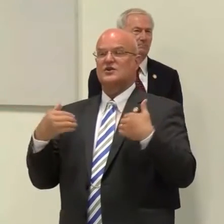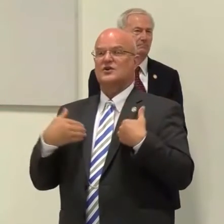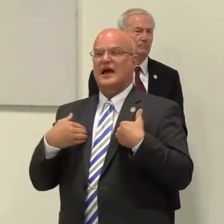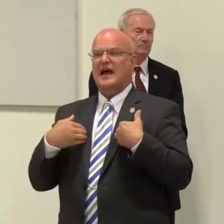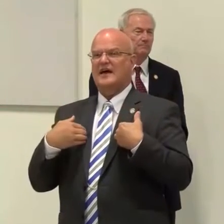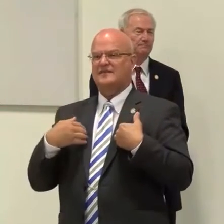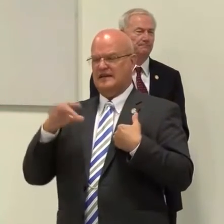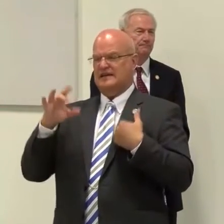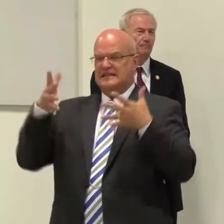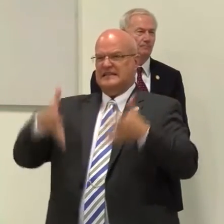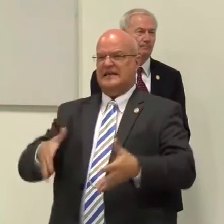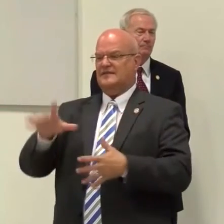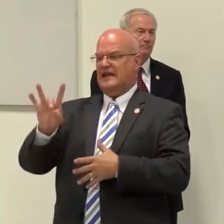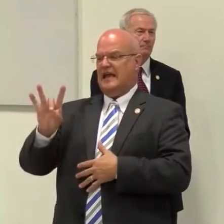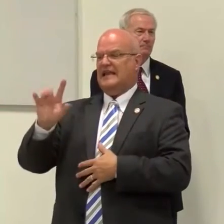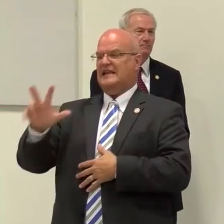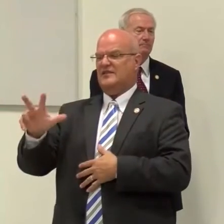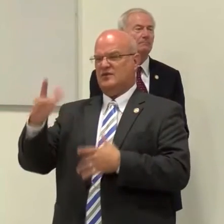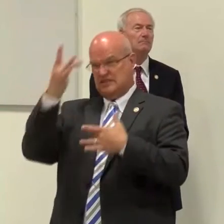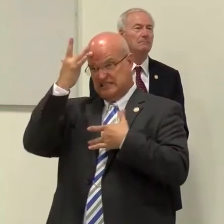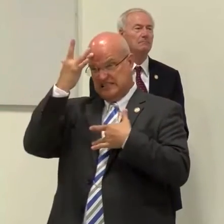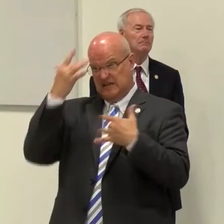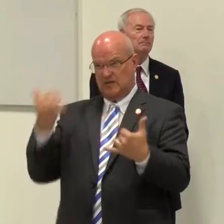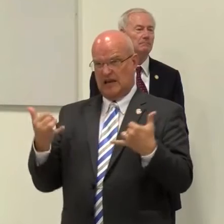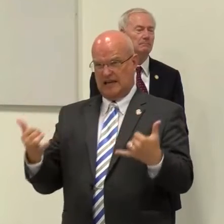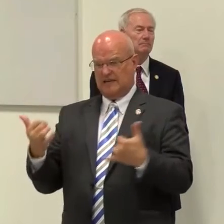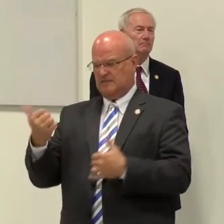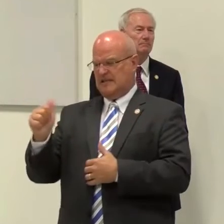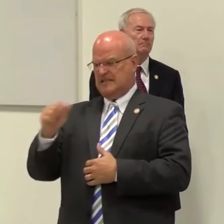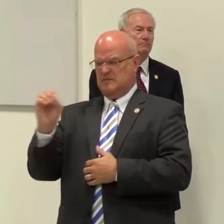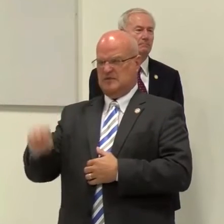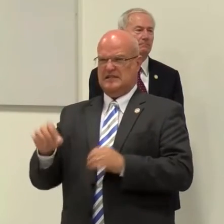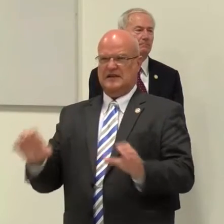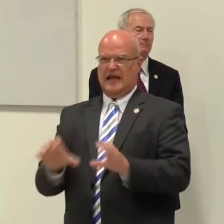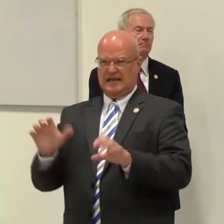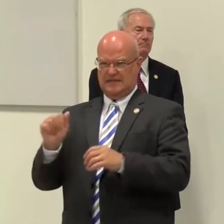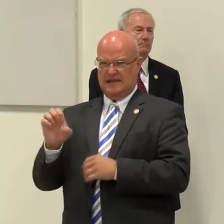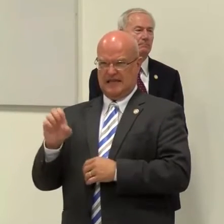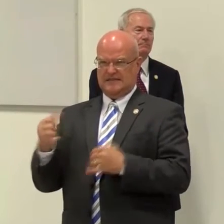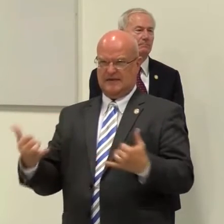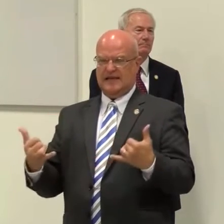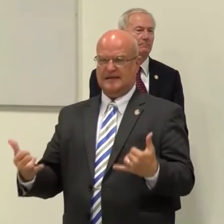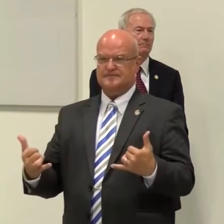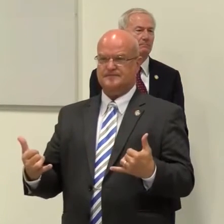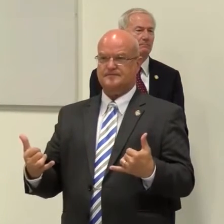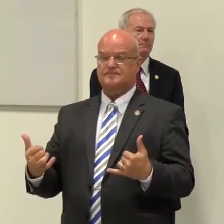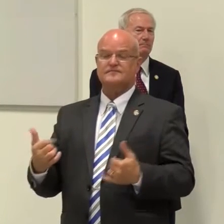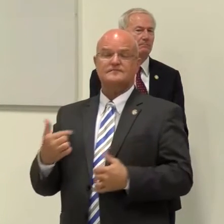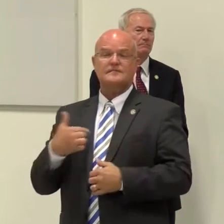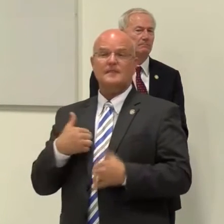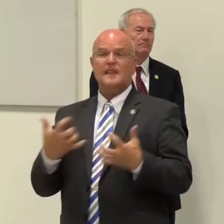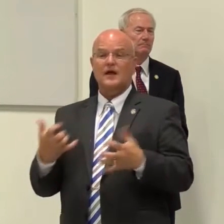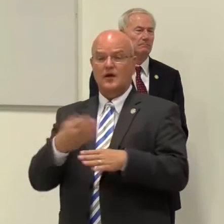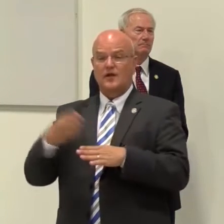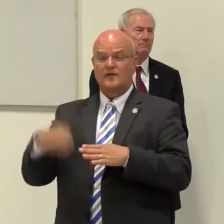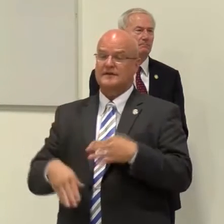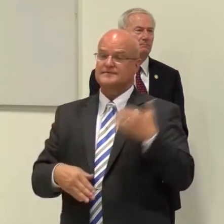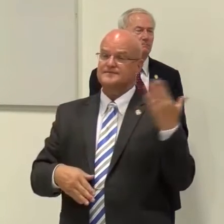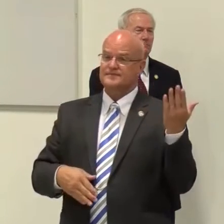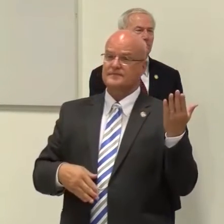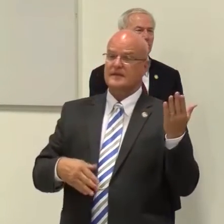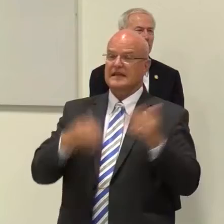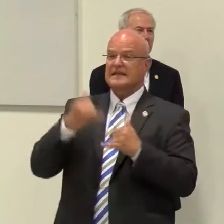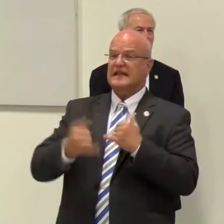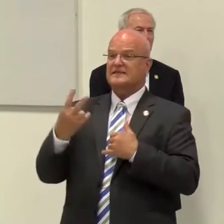have 83, or about 10% of your cases that are active cases. What I'd like to finish with is